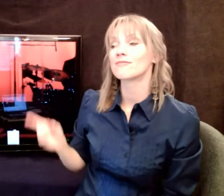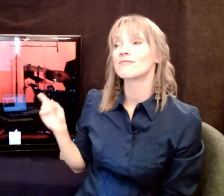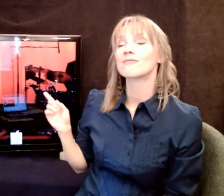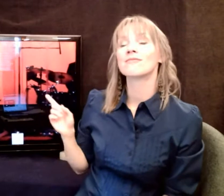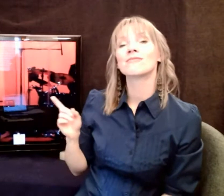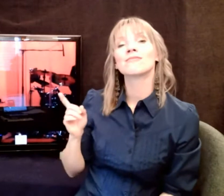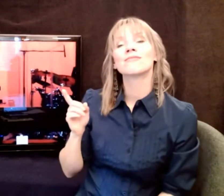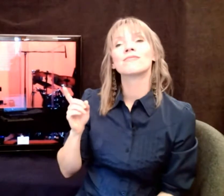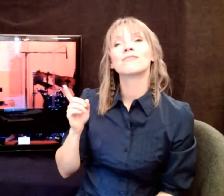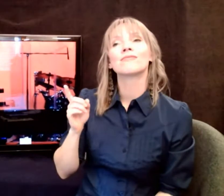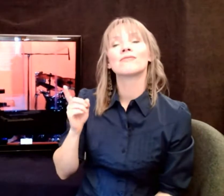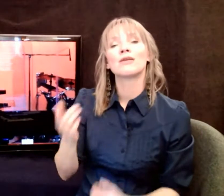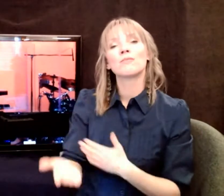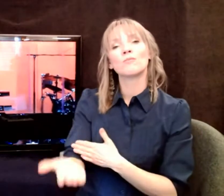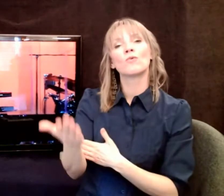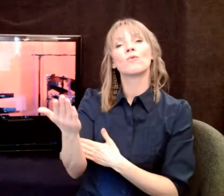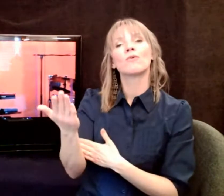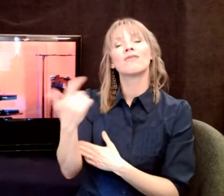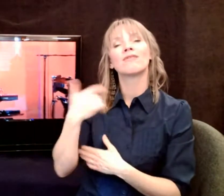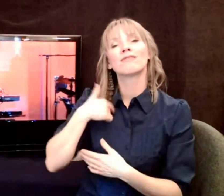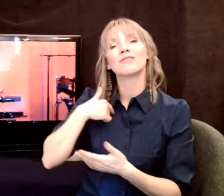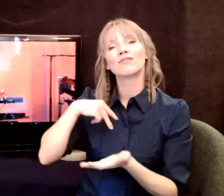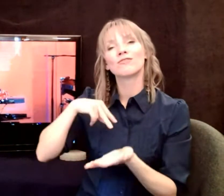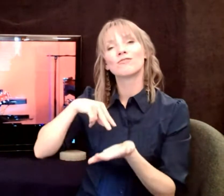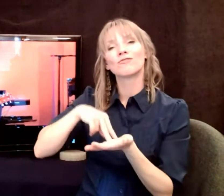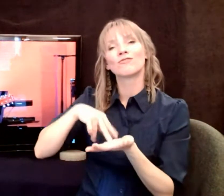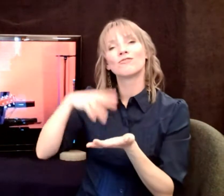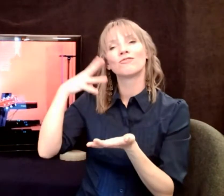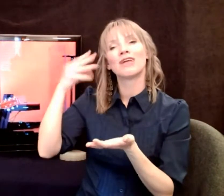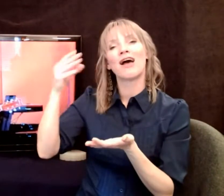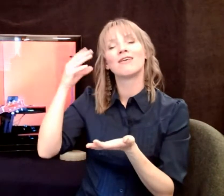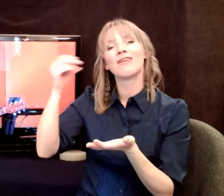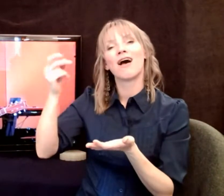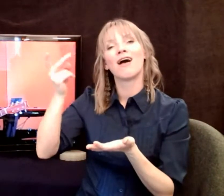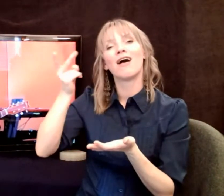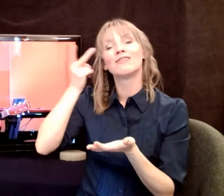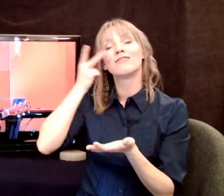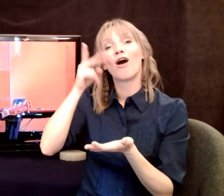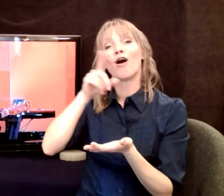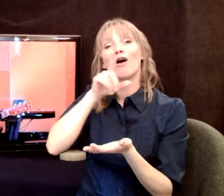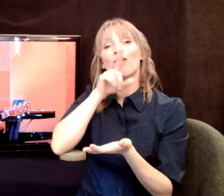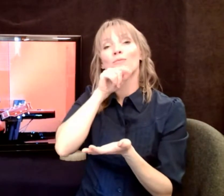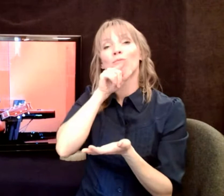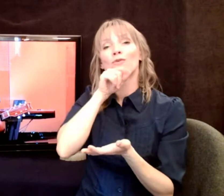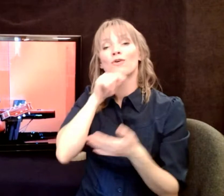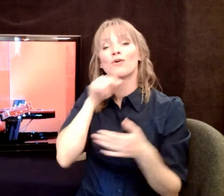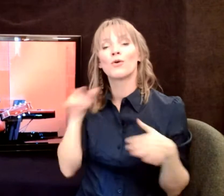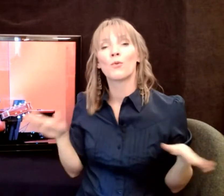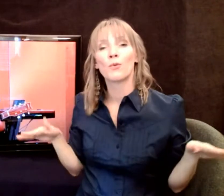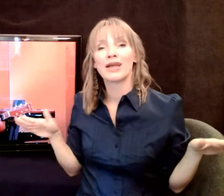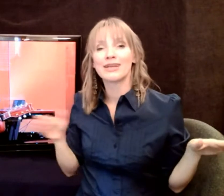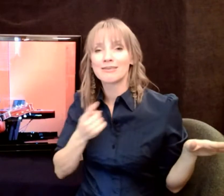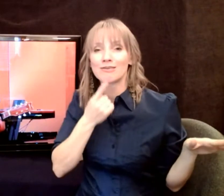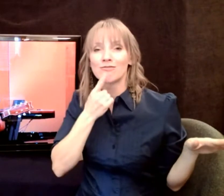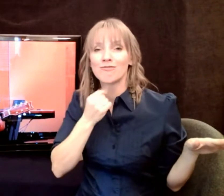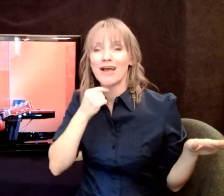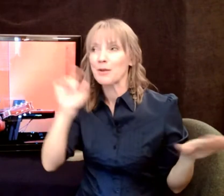stood, saw a little red-winged bird, shining like a burning